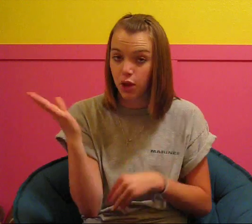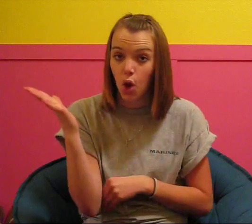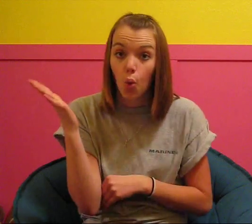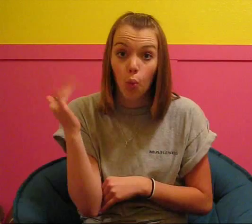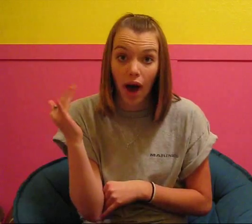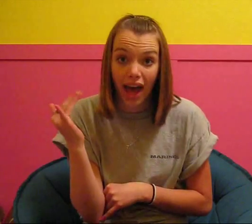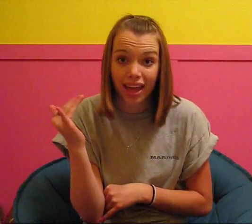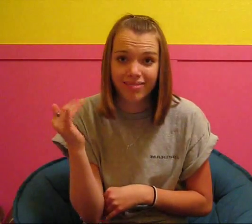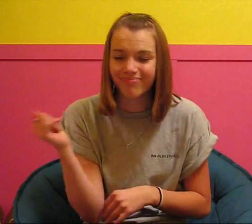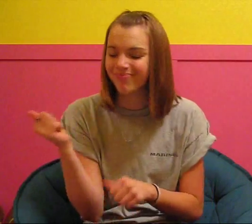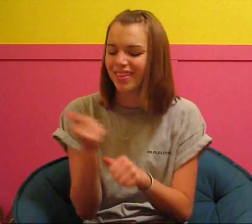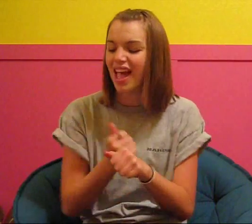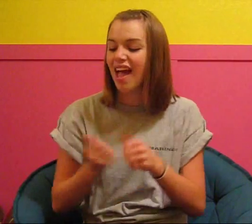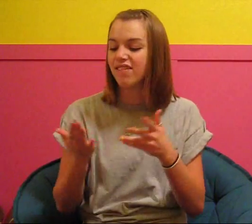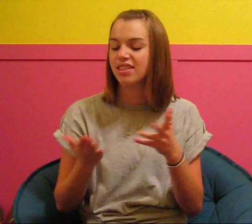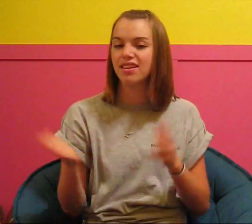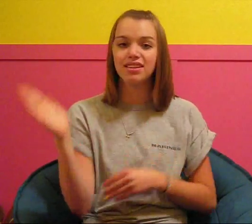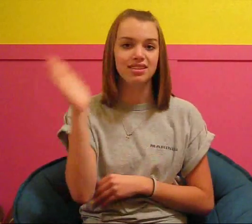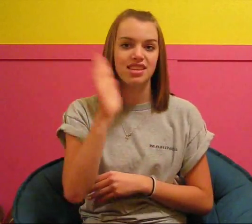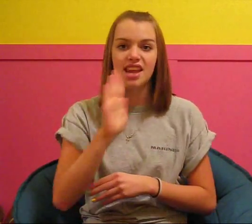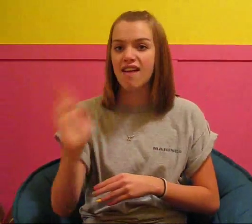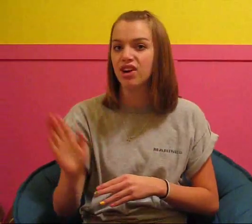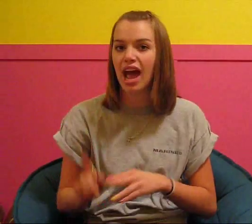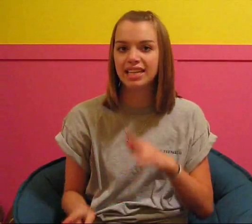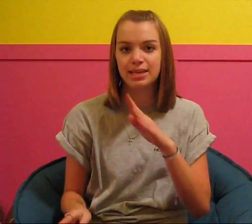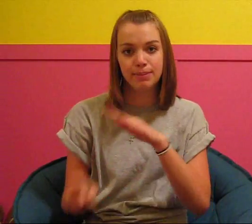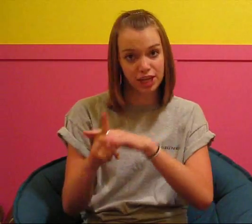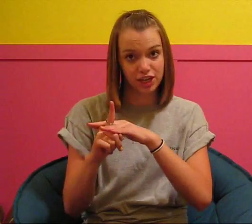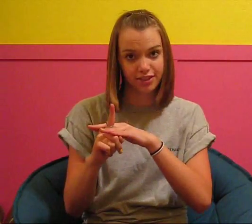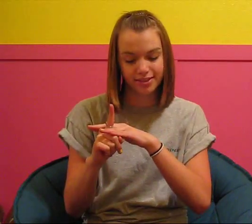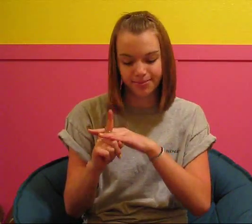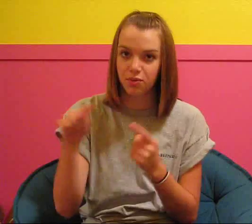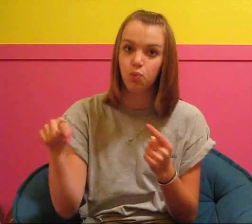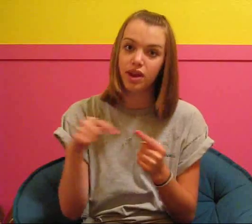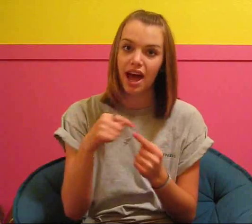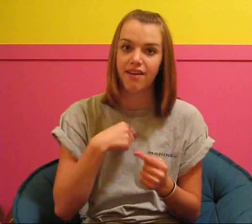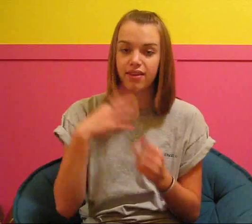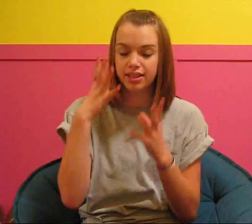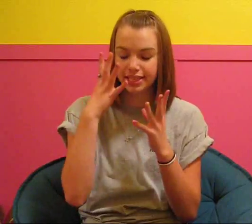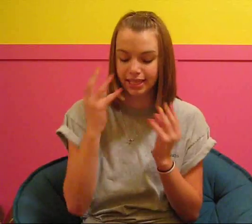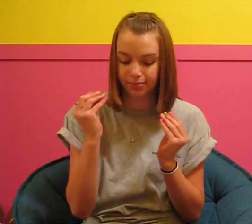Why? Everything is never as it appears when I fall asleep.